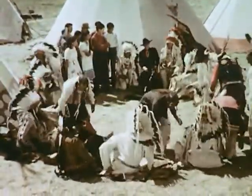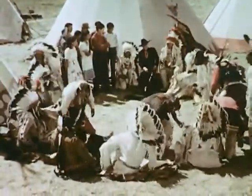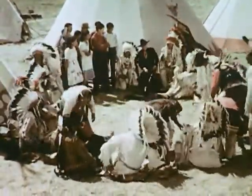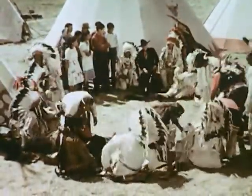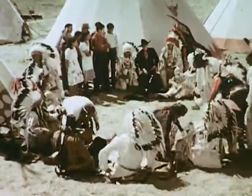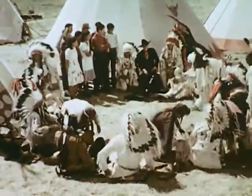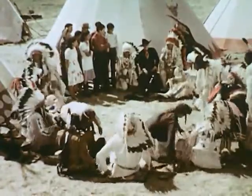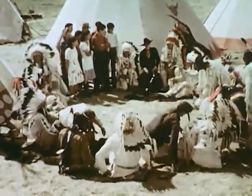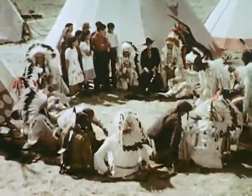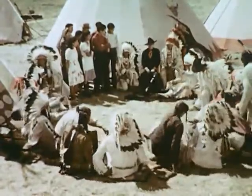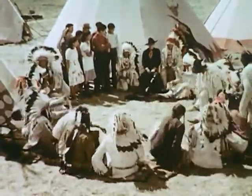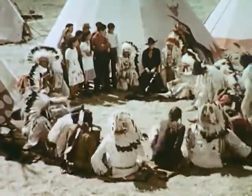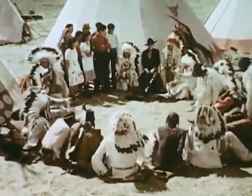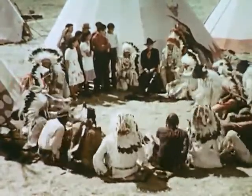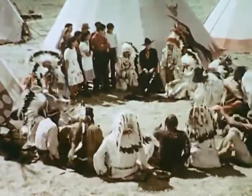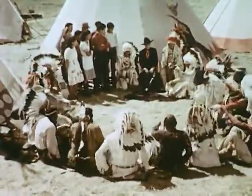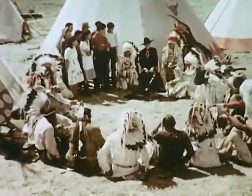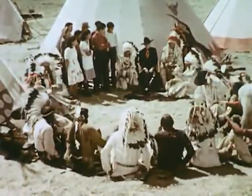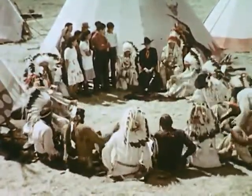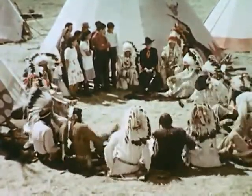Now I'll start. Okay.